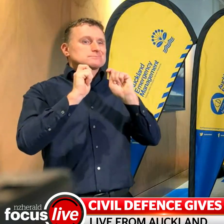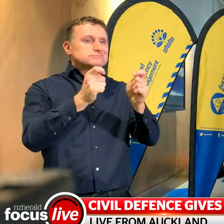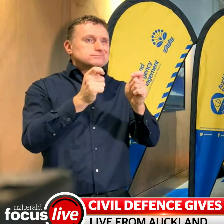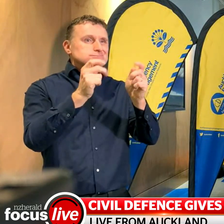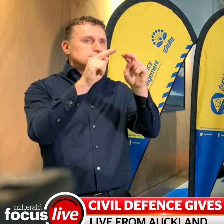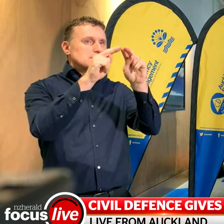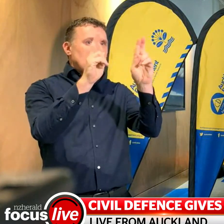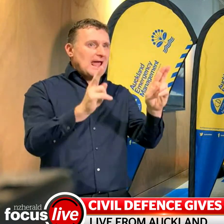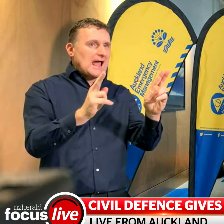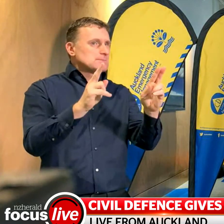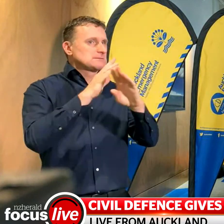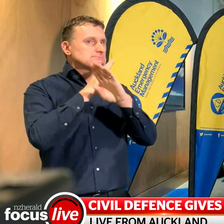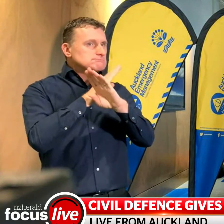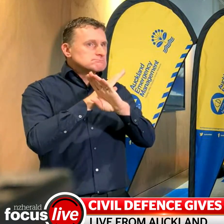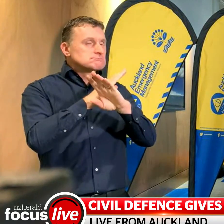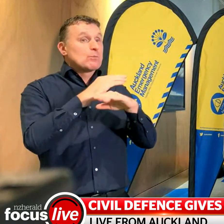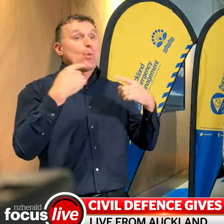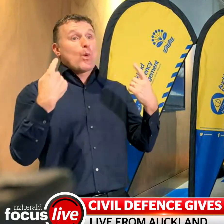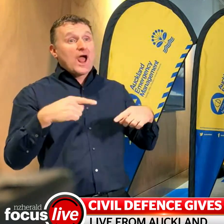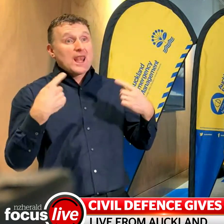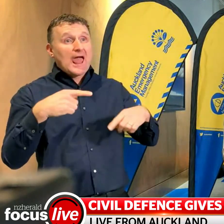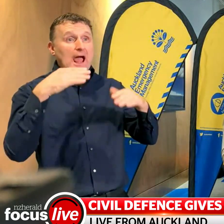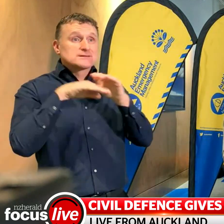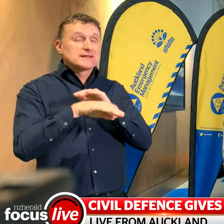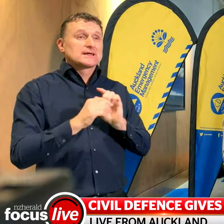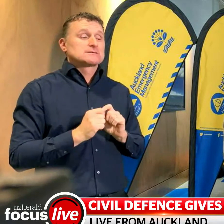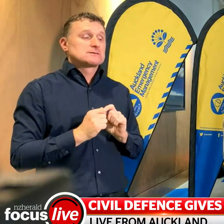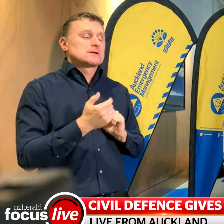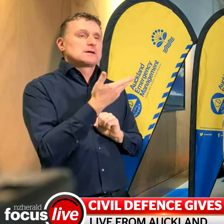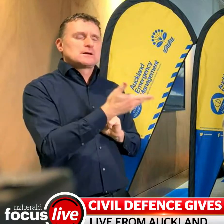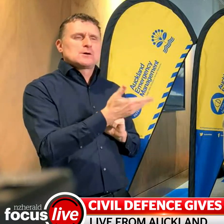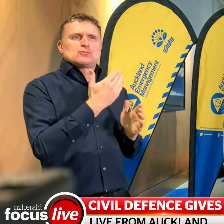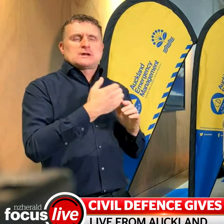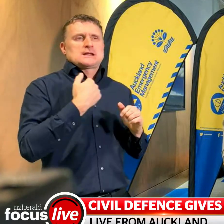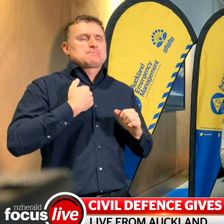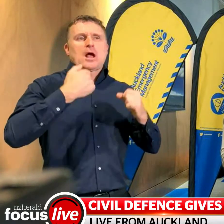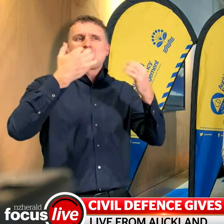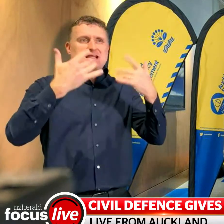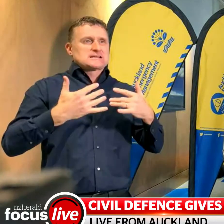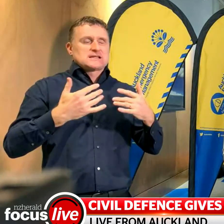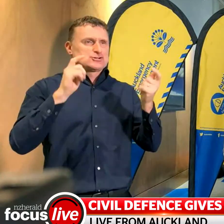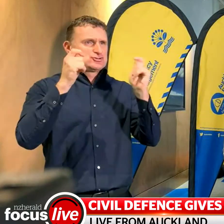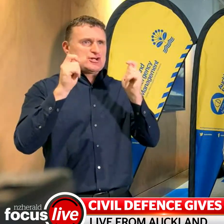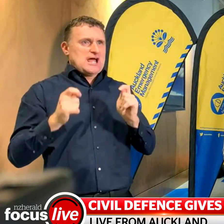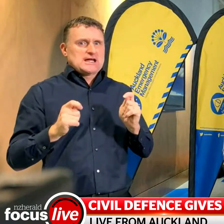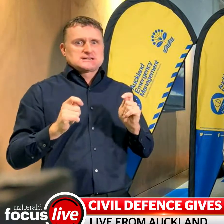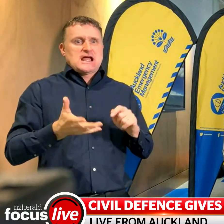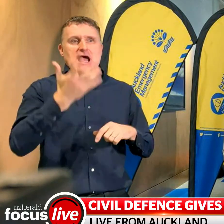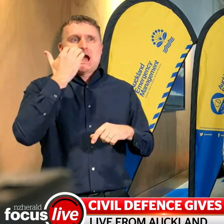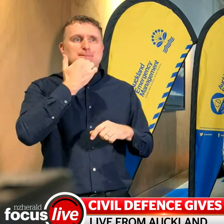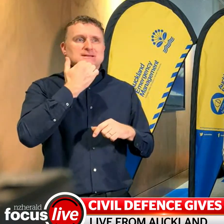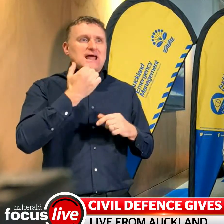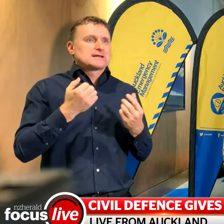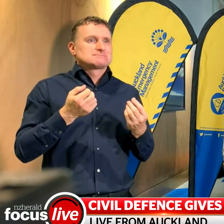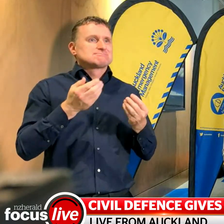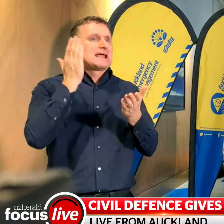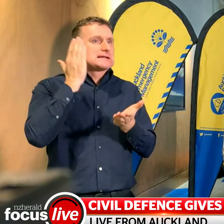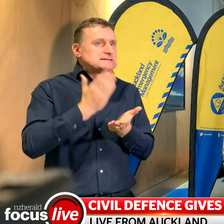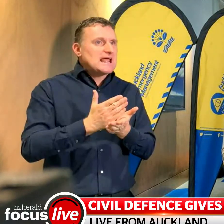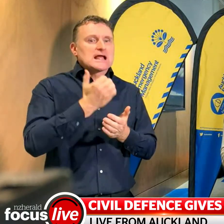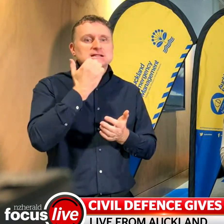of date because that information is coming in all the time at the moment. So it's a tricky one to